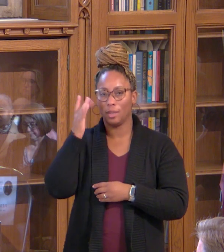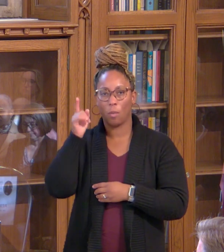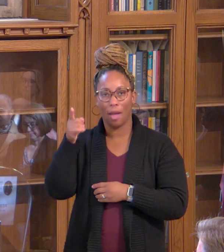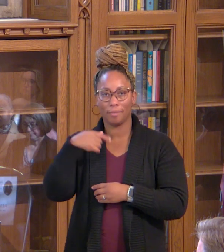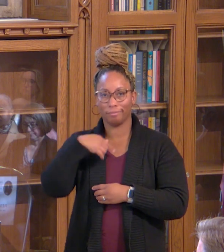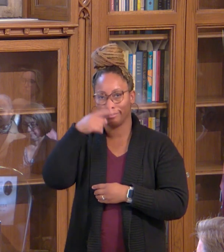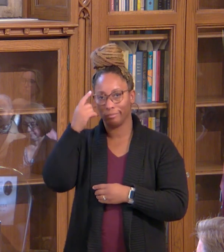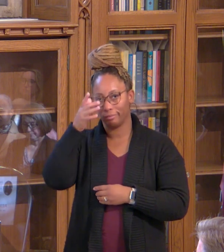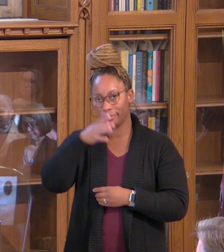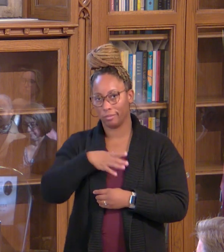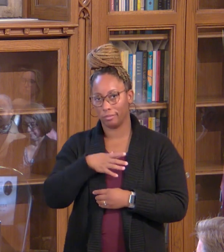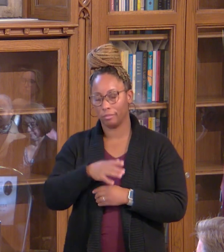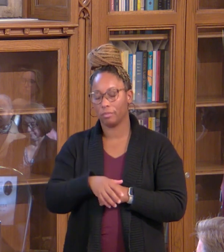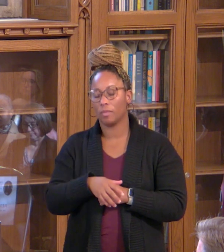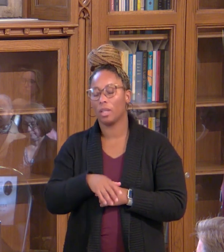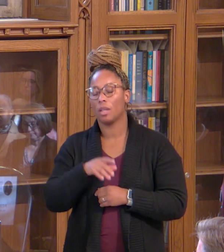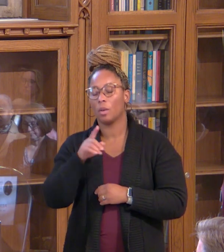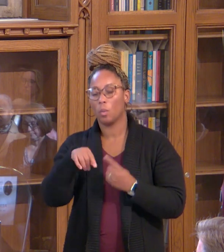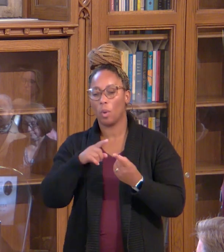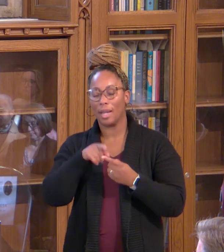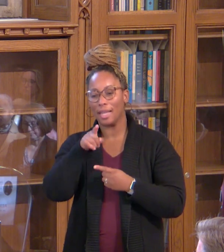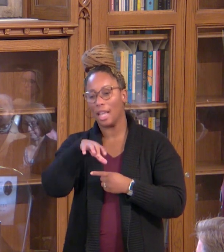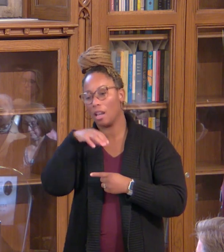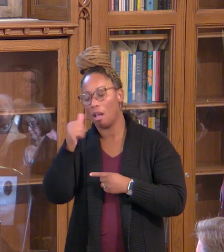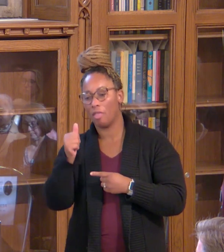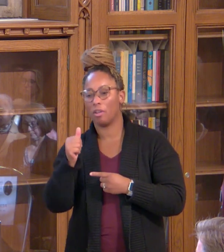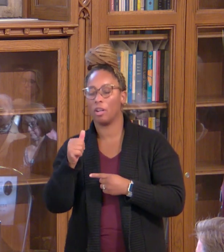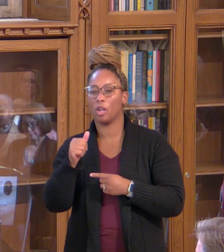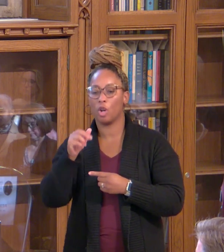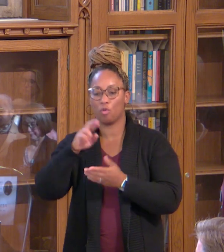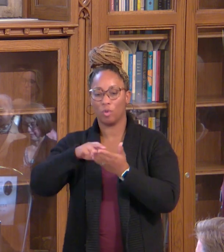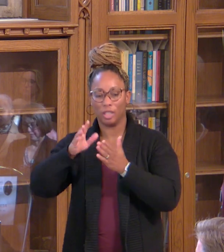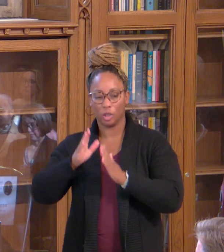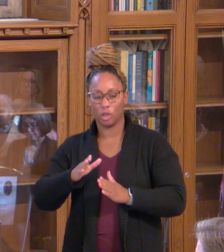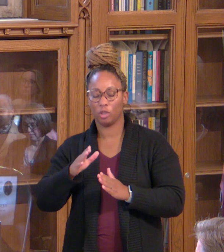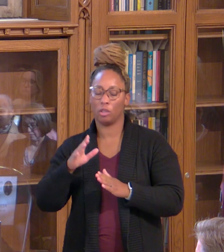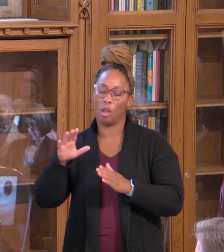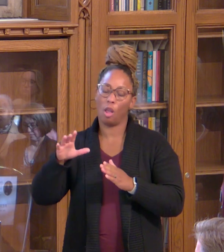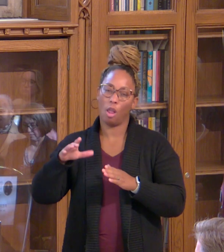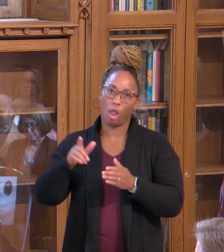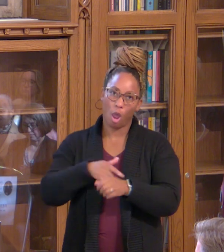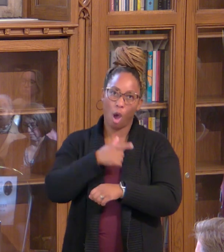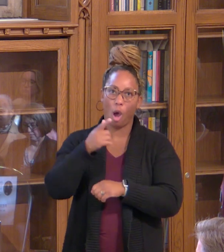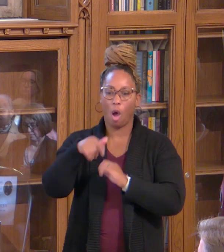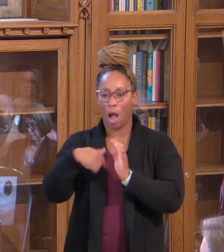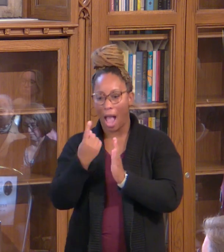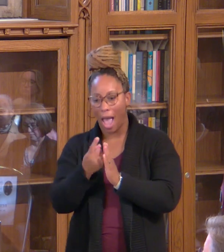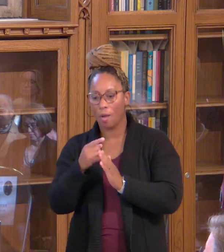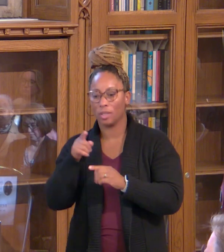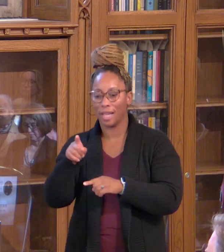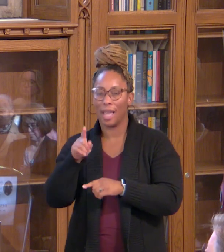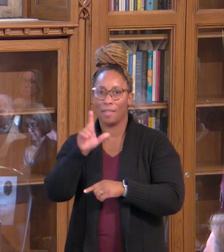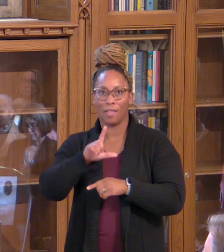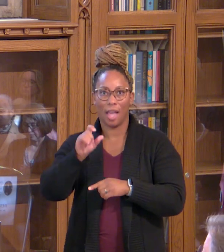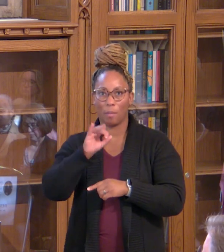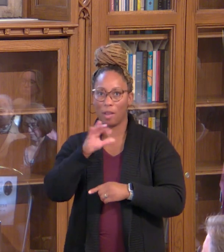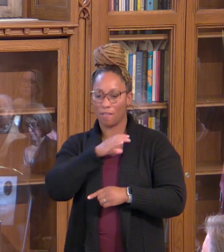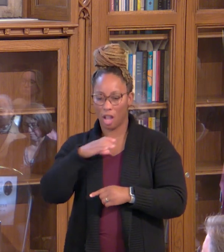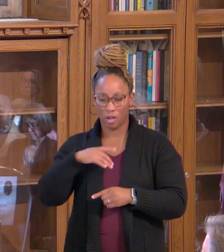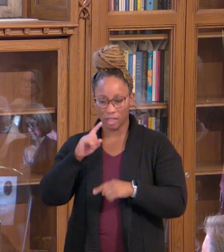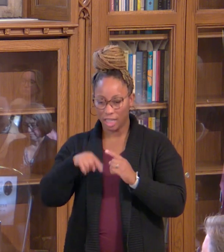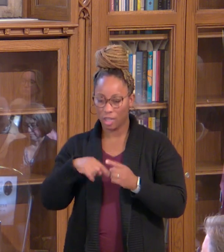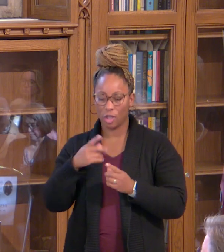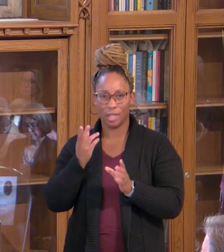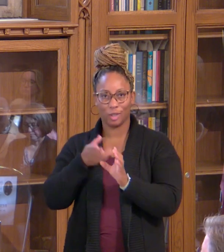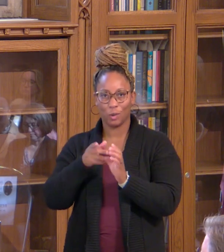race when he and other fellow researchers spent long hours at the Library of Congress he could not join his